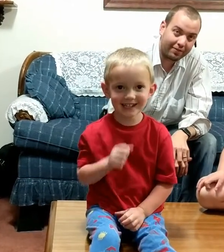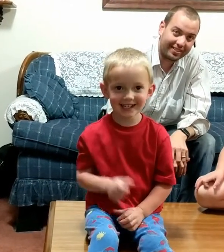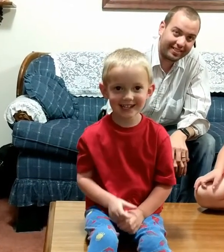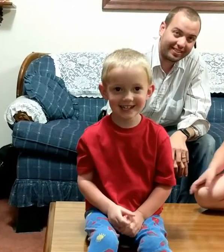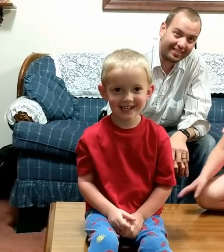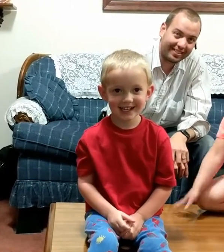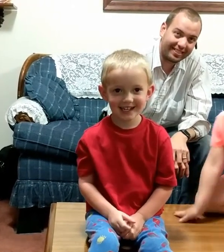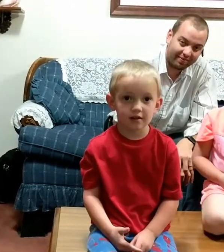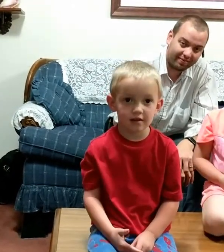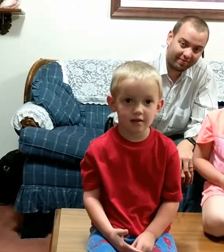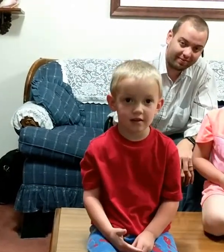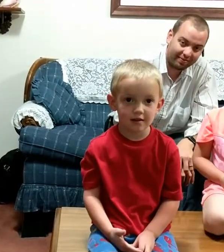A hotdog.